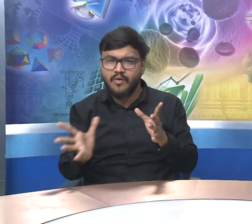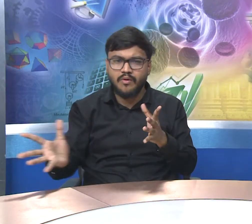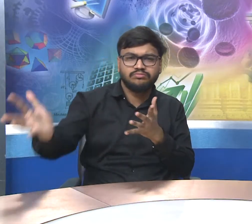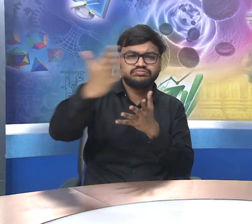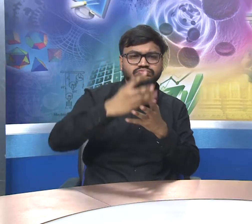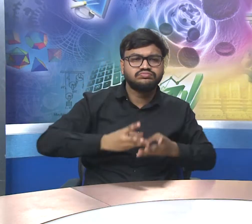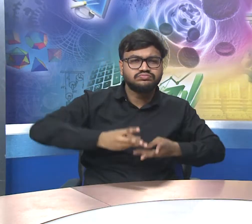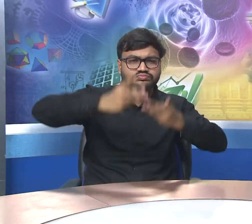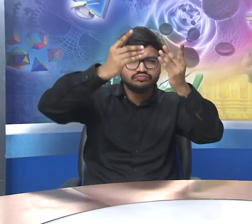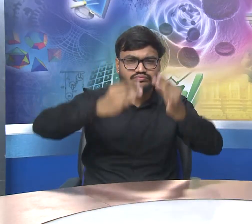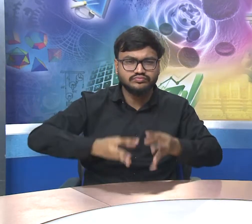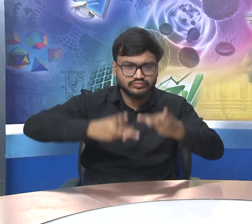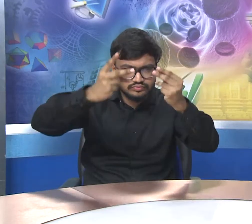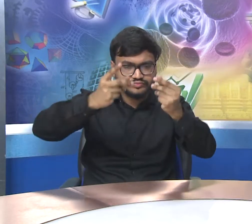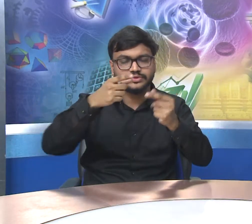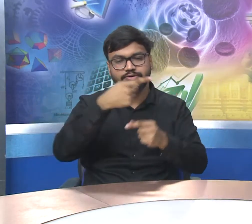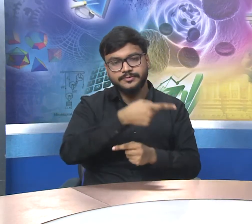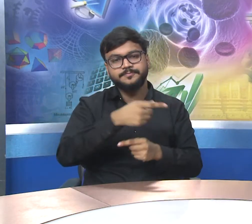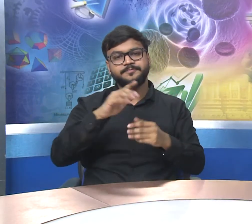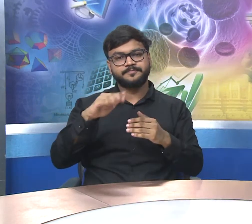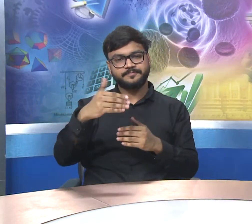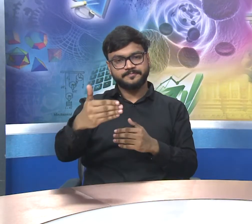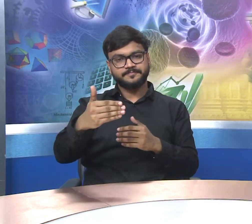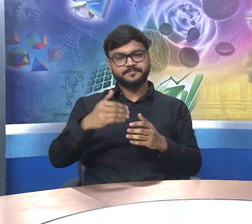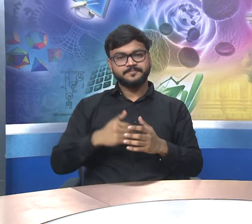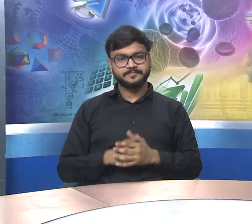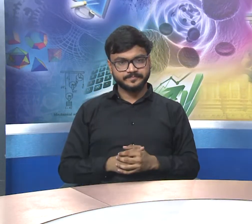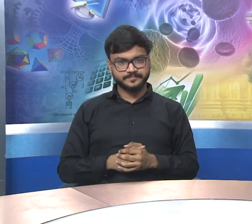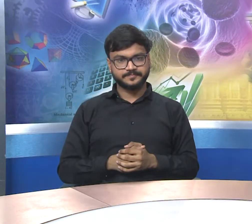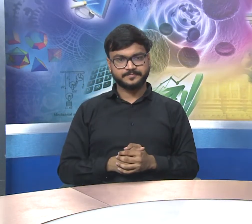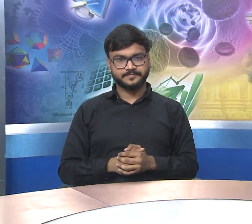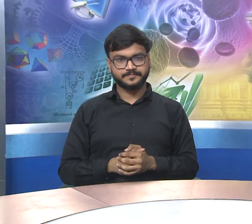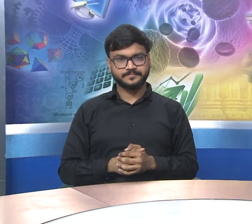Tamil, Telugu, Hindi, English, etc.